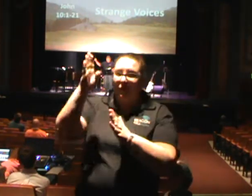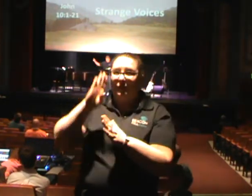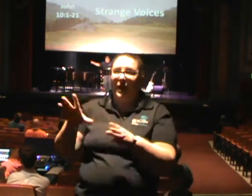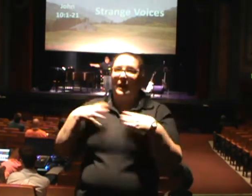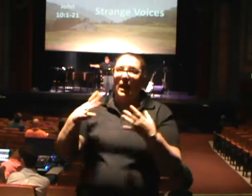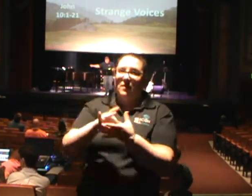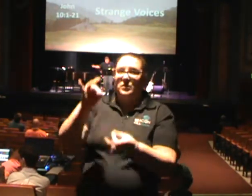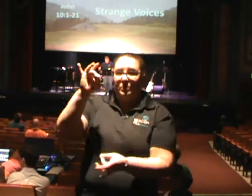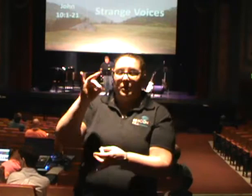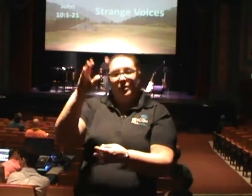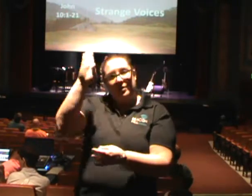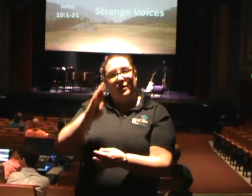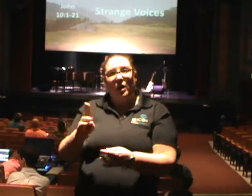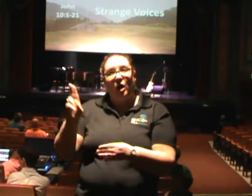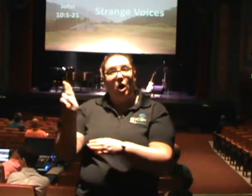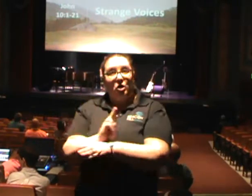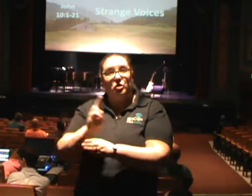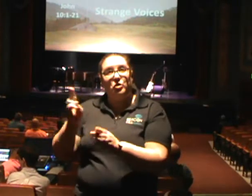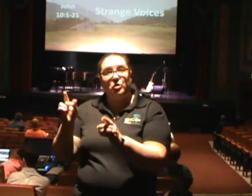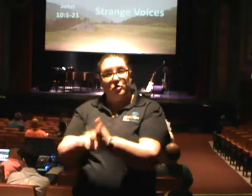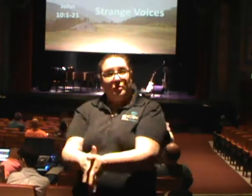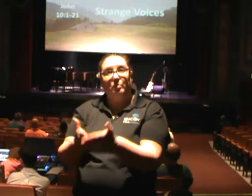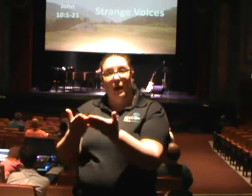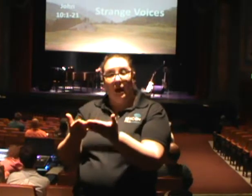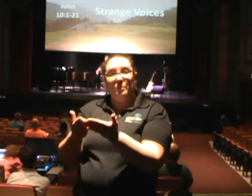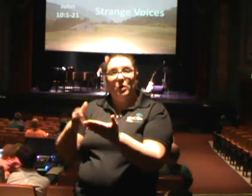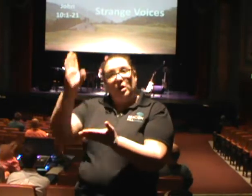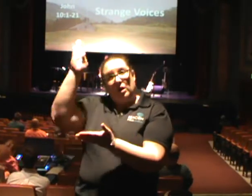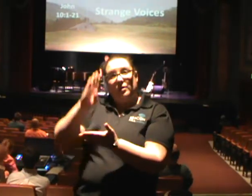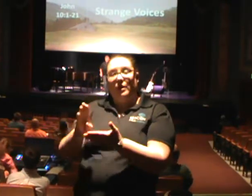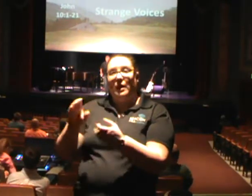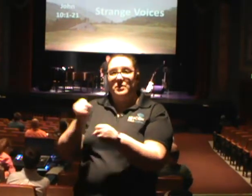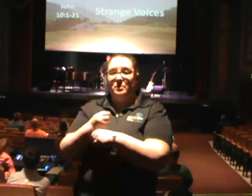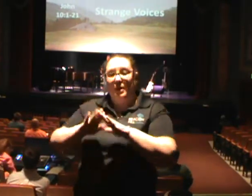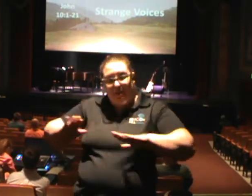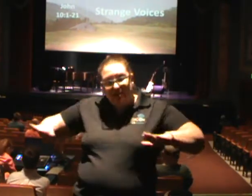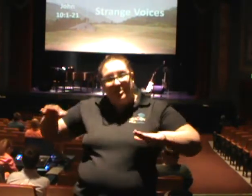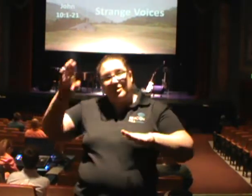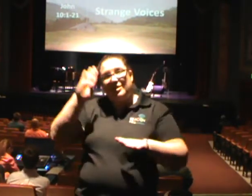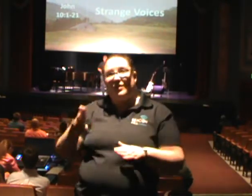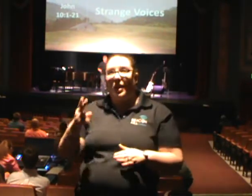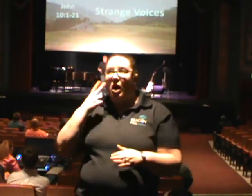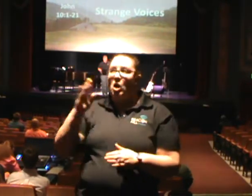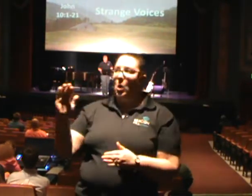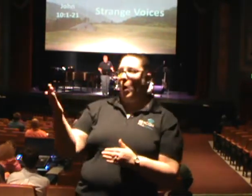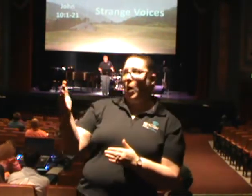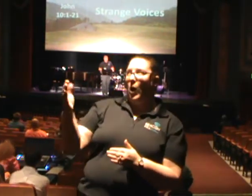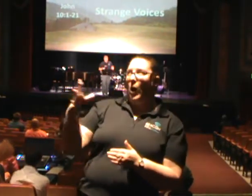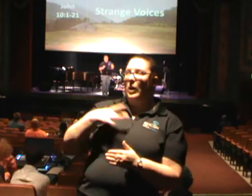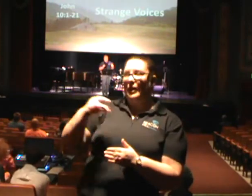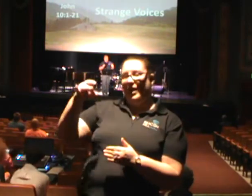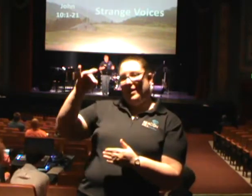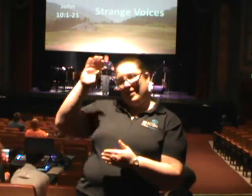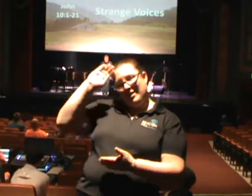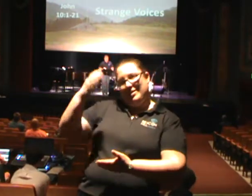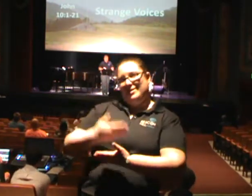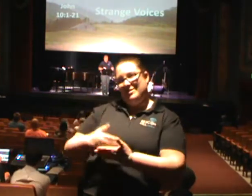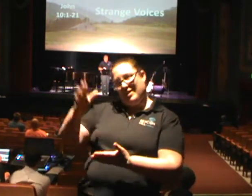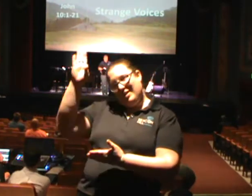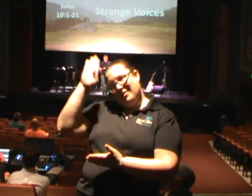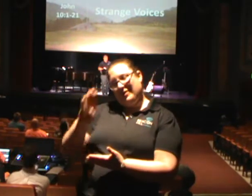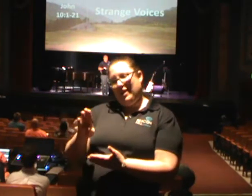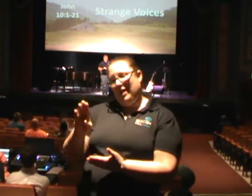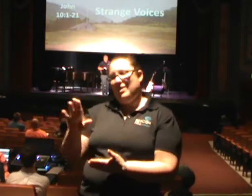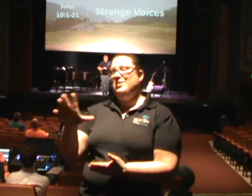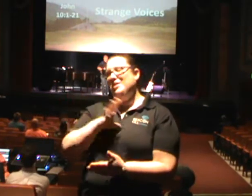to use the Word of God, to make the children of God look like the Son of God. Do you get me this morning? So I pray, it's all